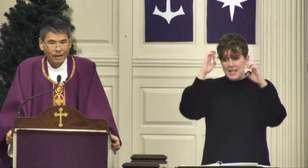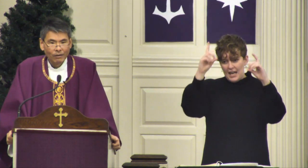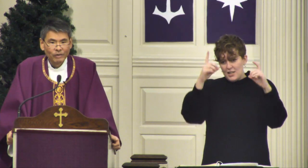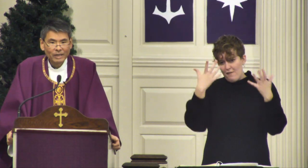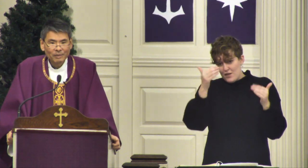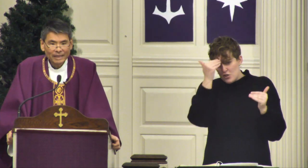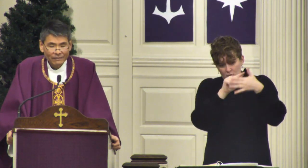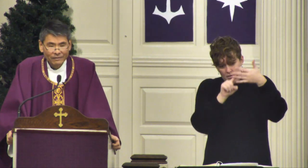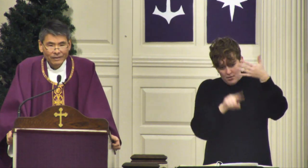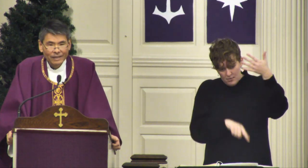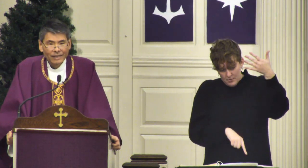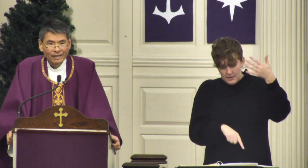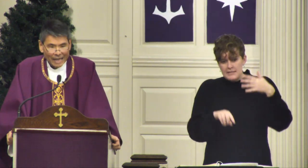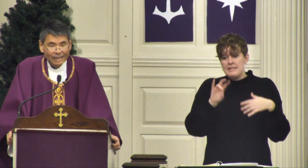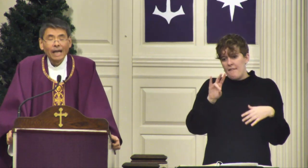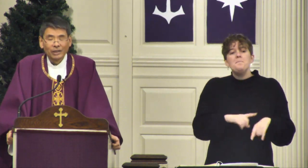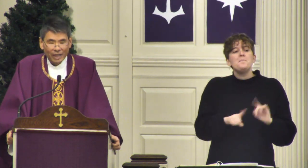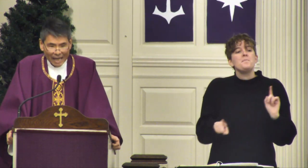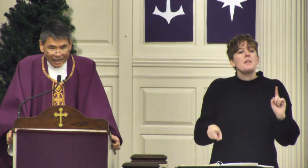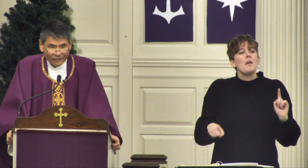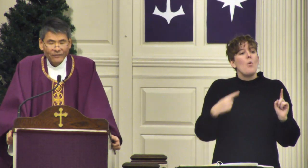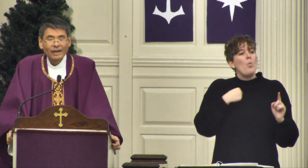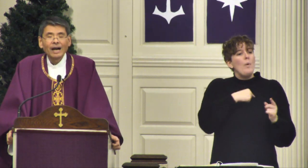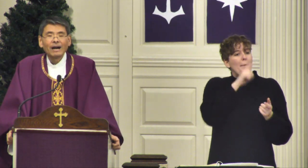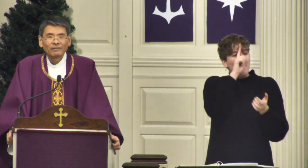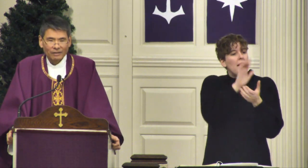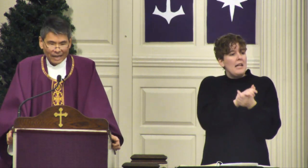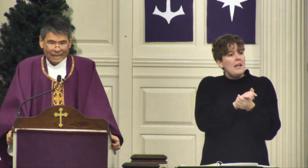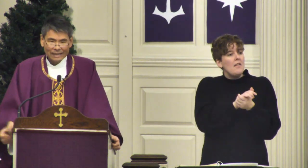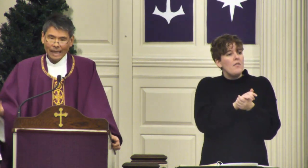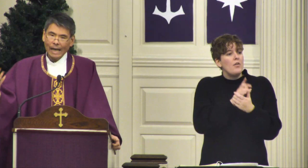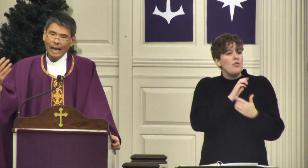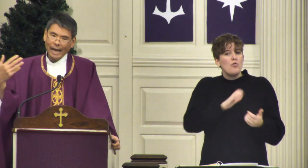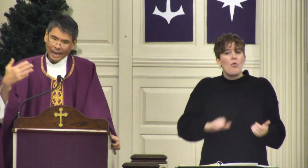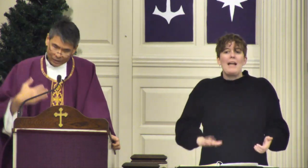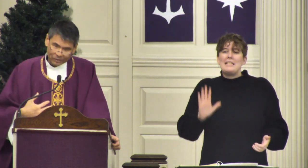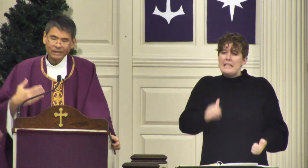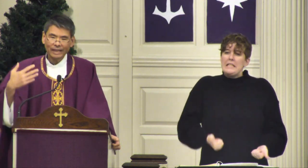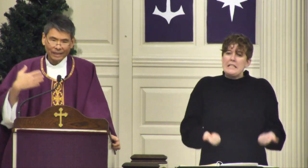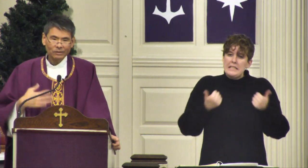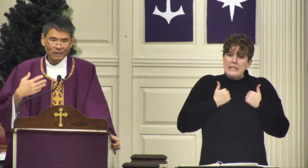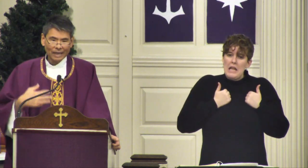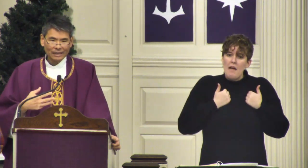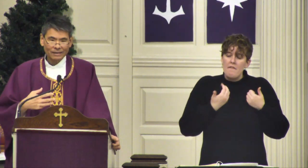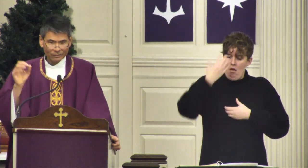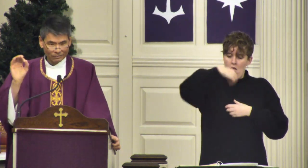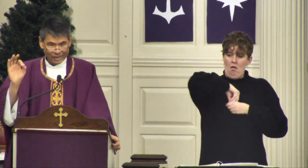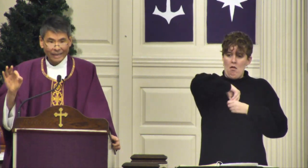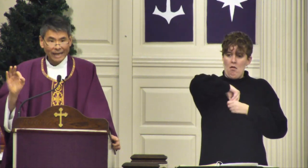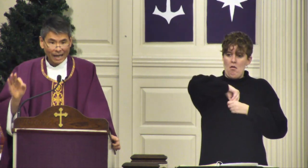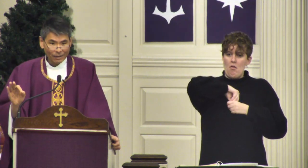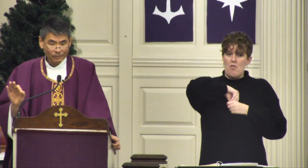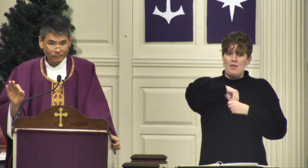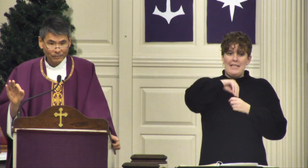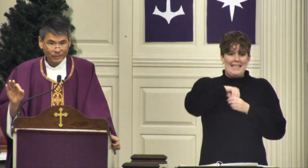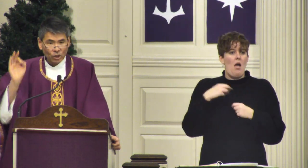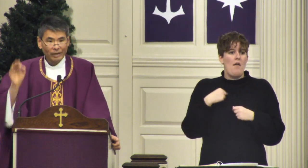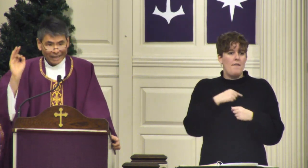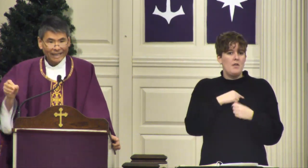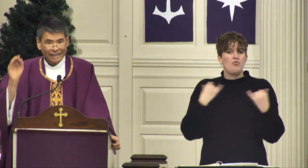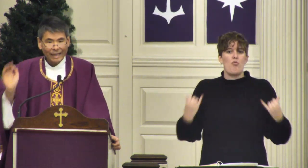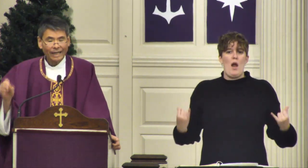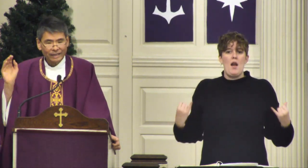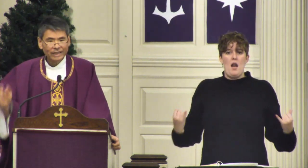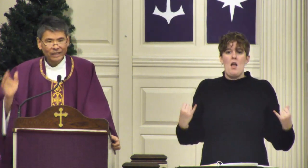We believe that the life of Christ enters into us right now. So